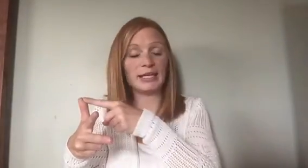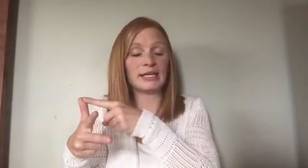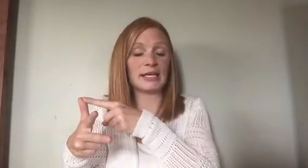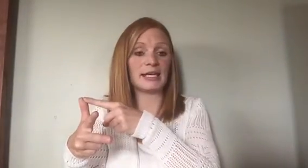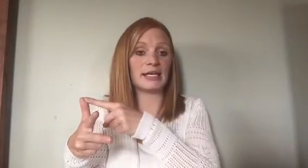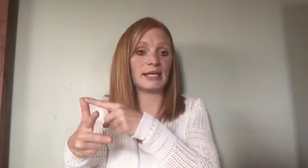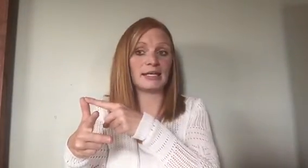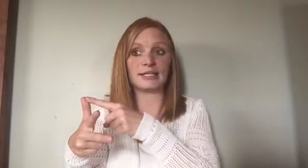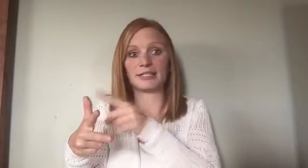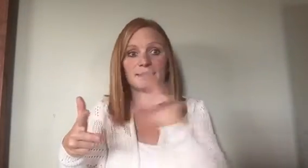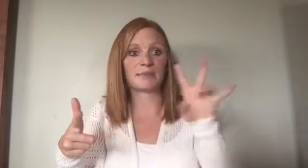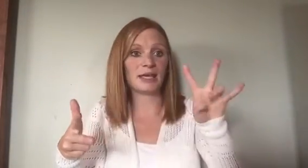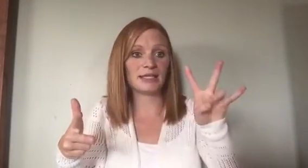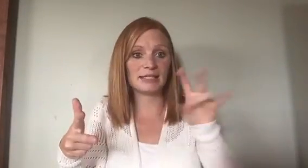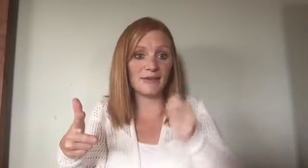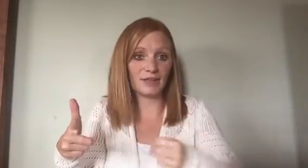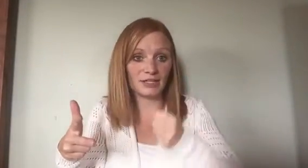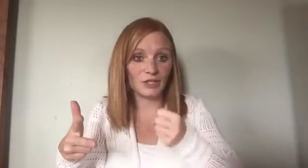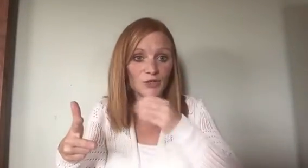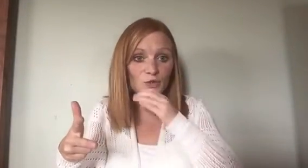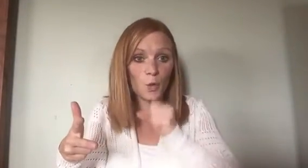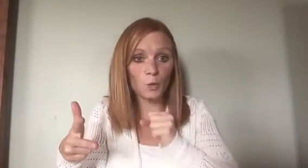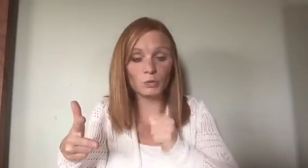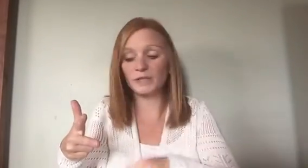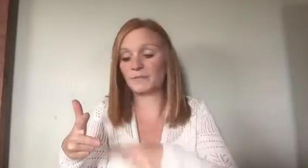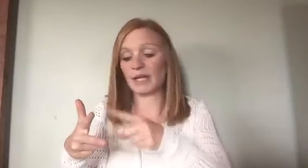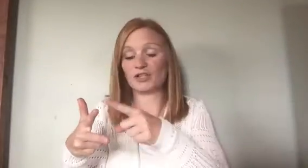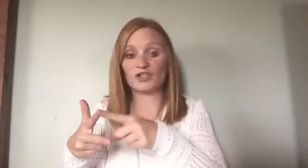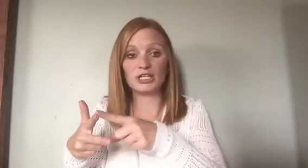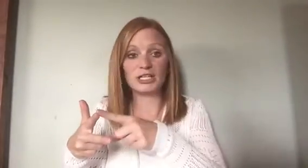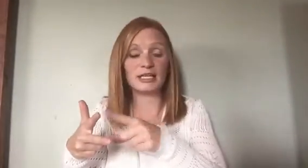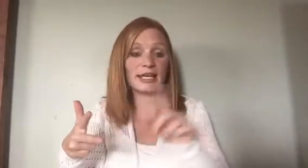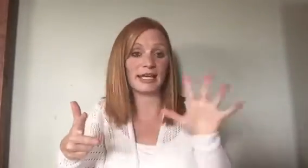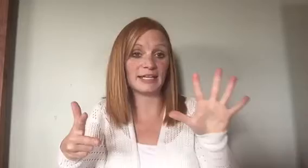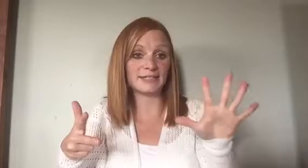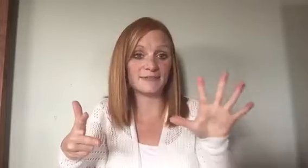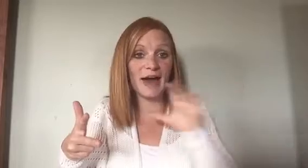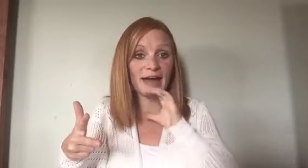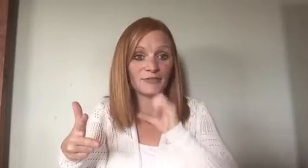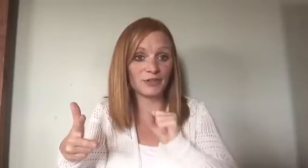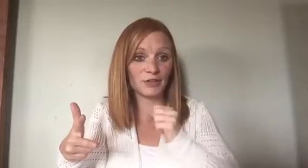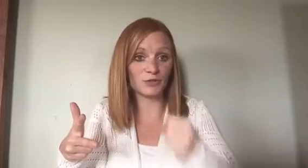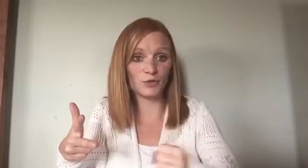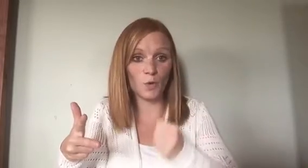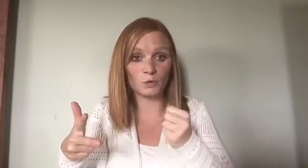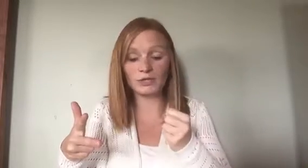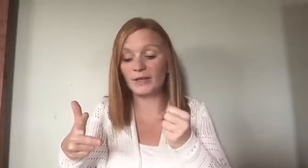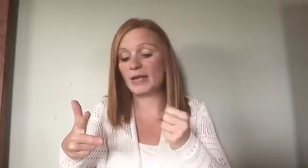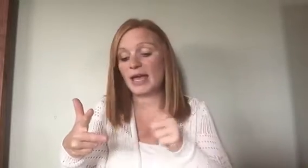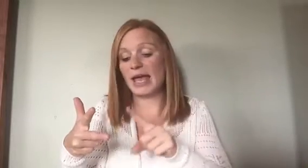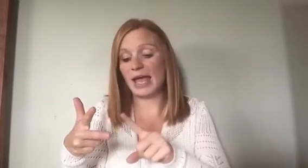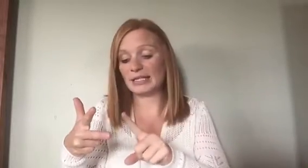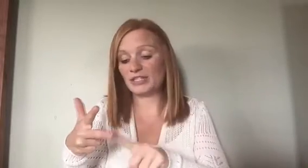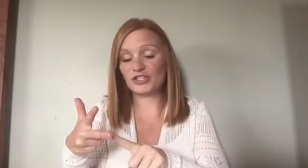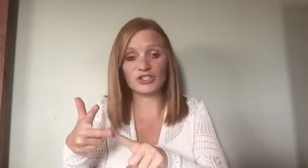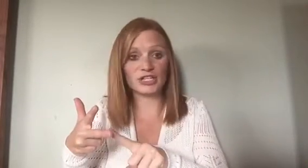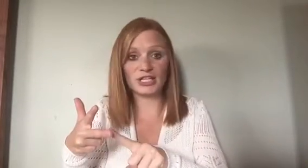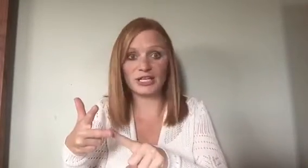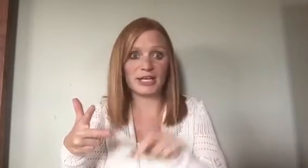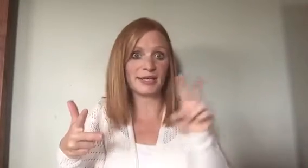he is 7 years old. And she is 5 years old. And she